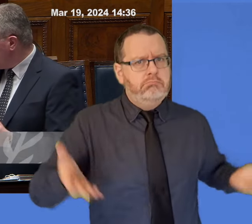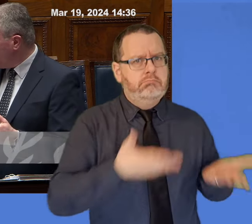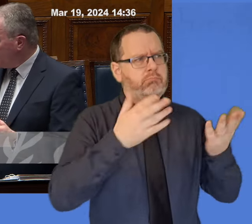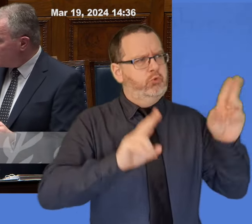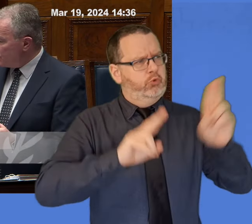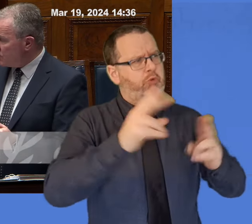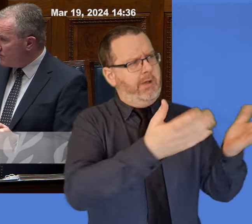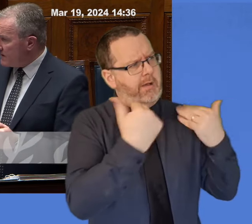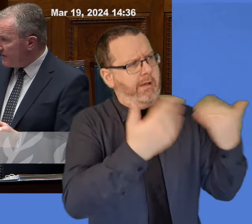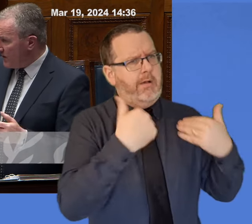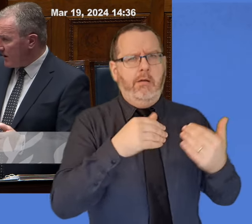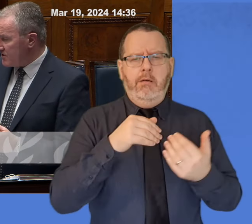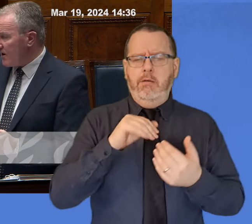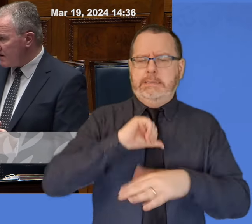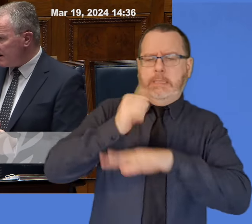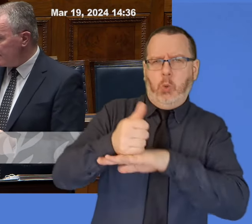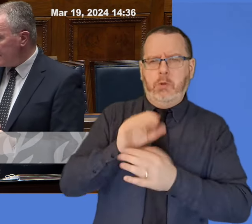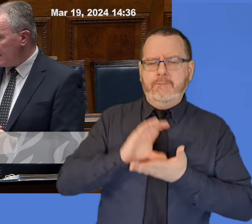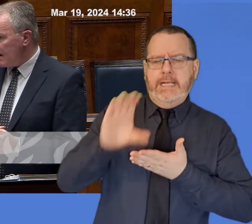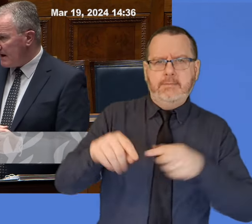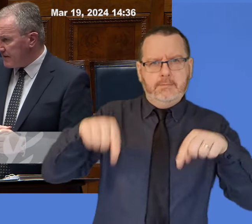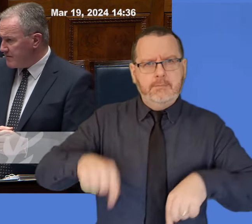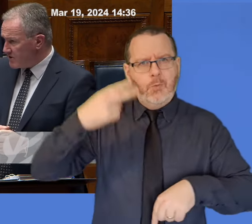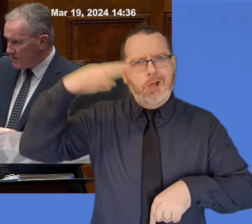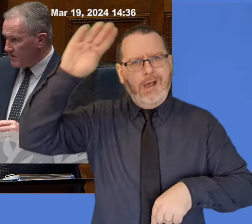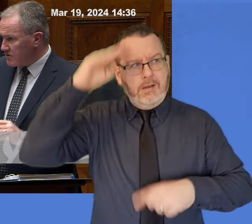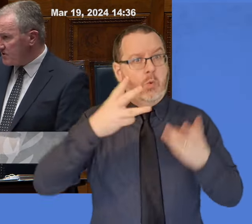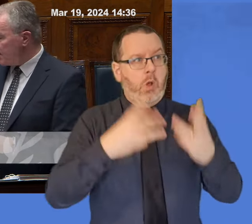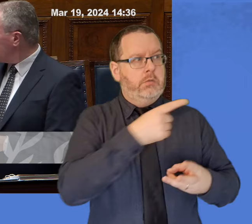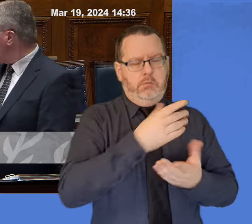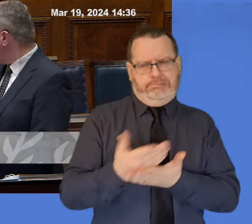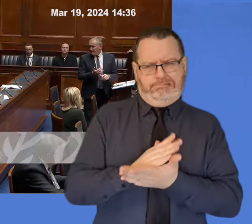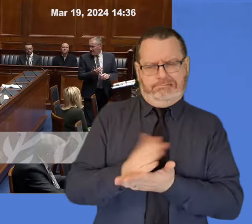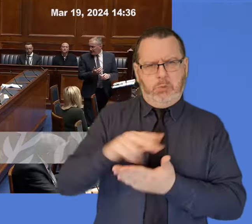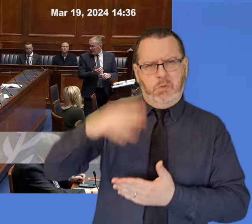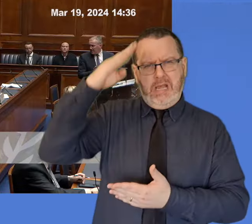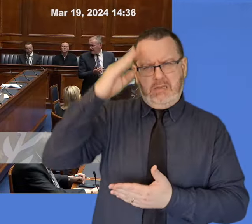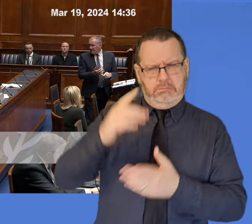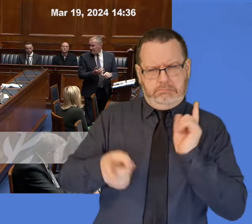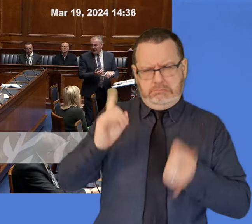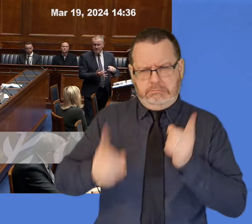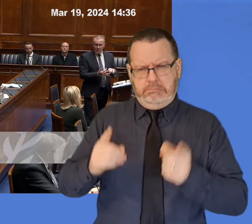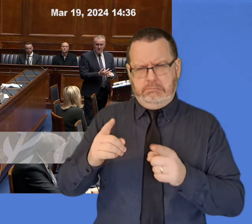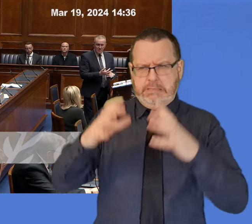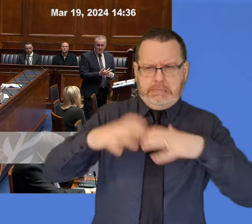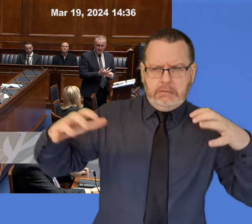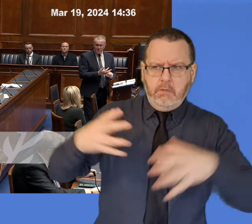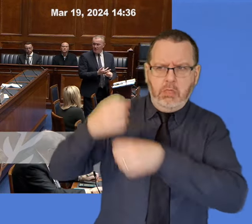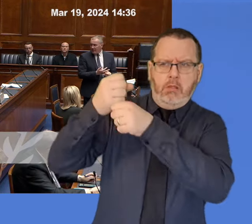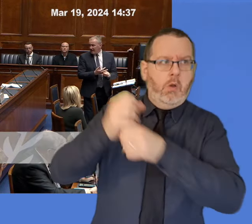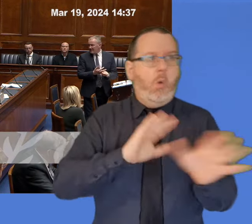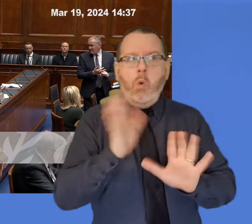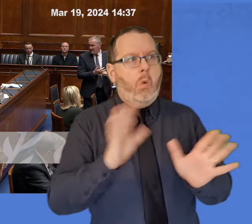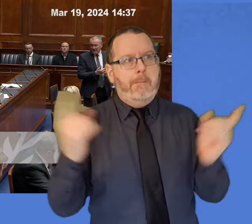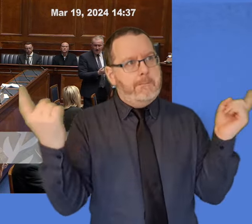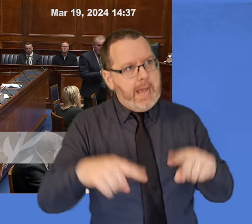investing here, to give greater certainty and information in relation to the executive being back and what that meant, but also in terms of dual